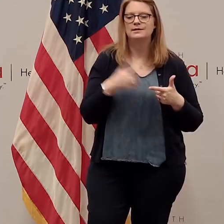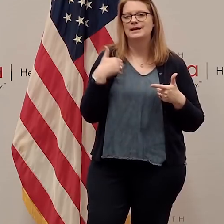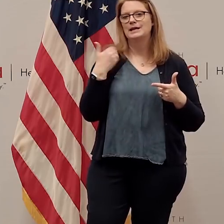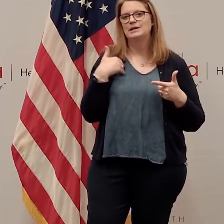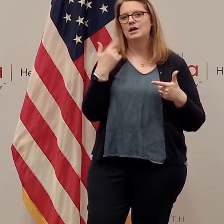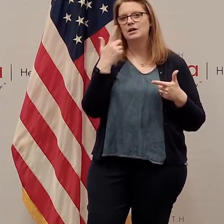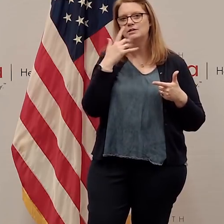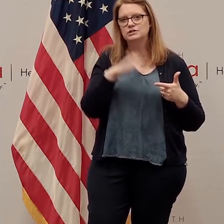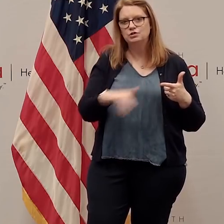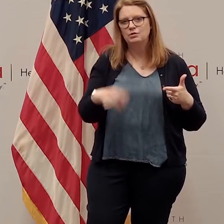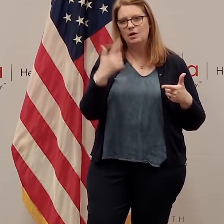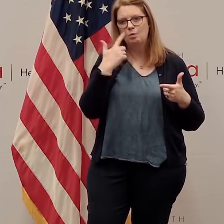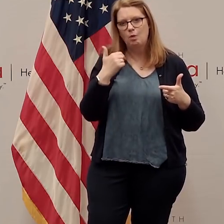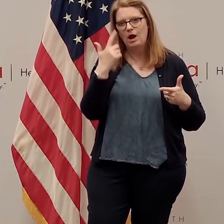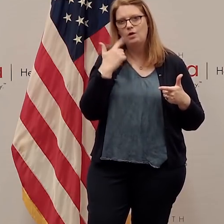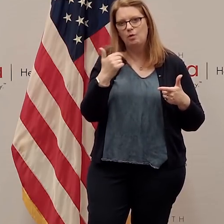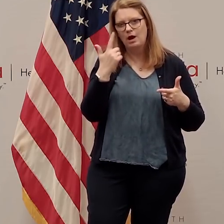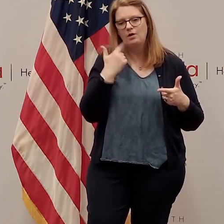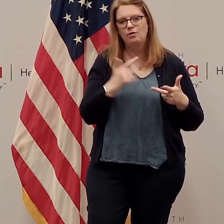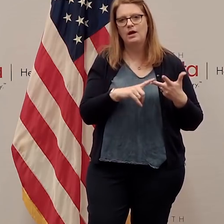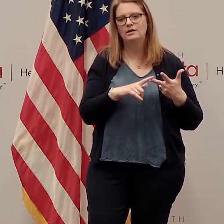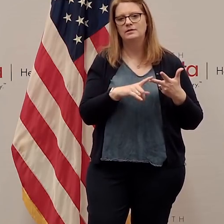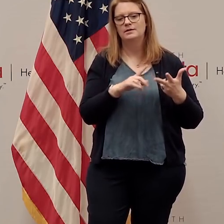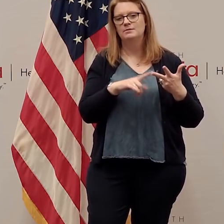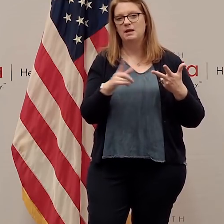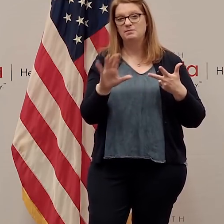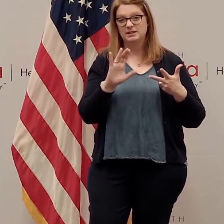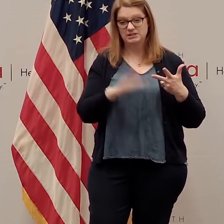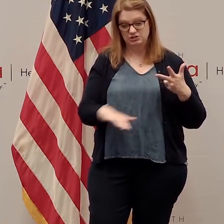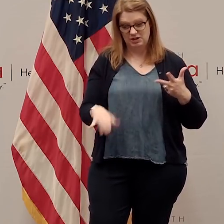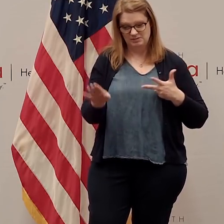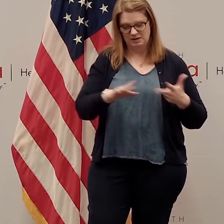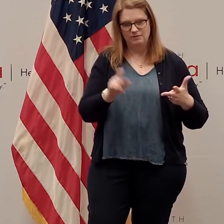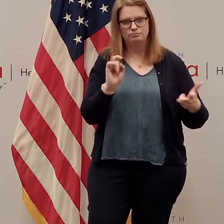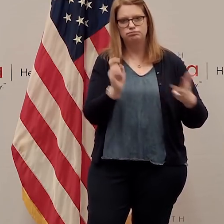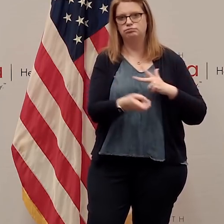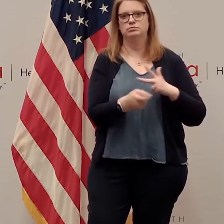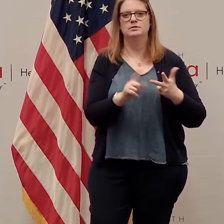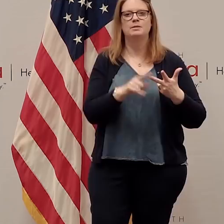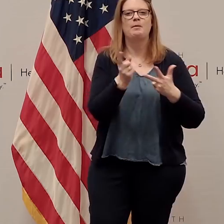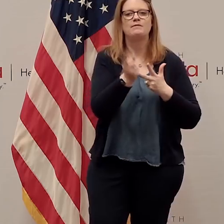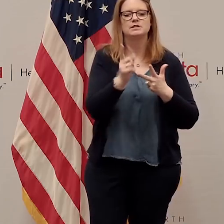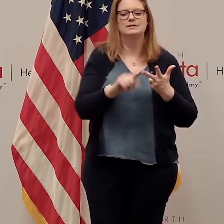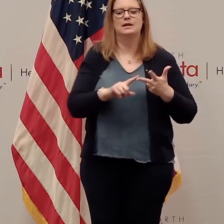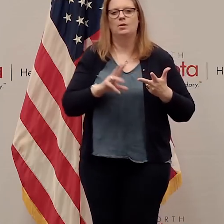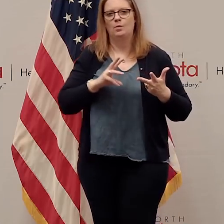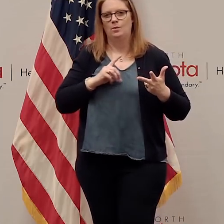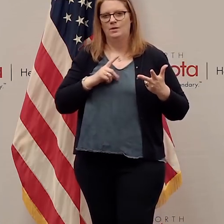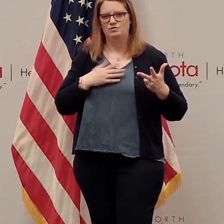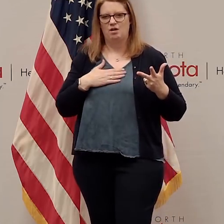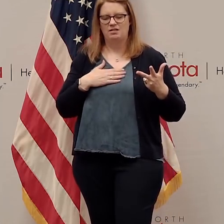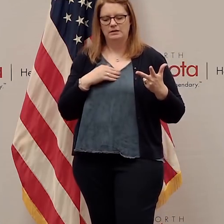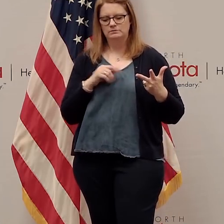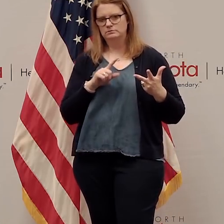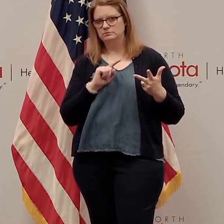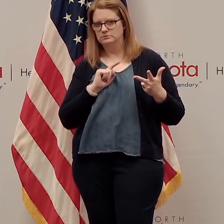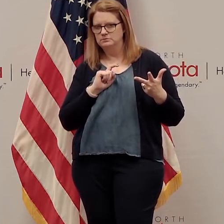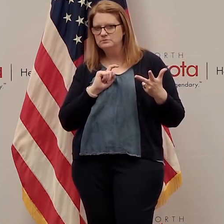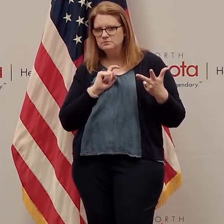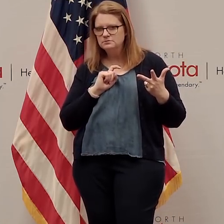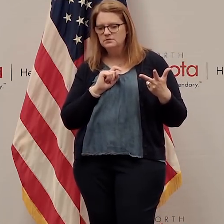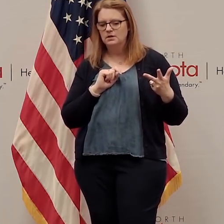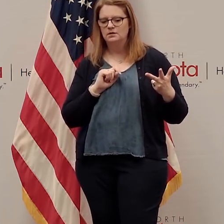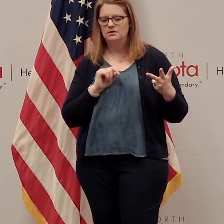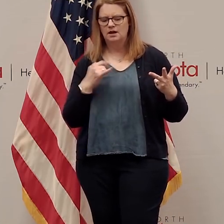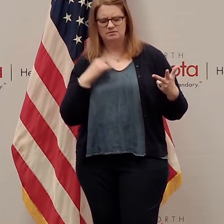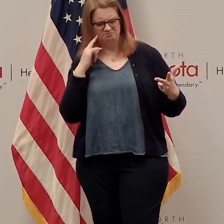crying for long periods of time, significant changes in a child's behavior, such as being withdrawn, these are all signals to give